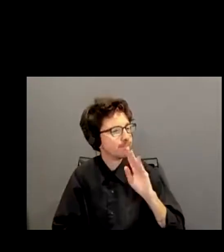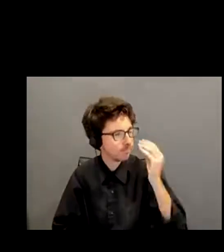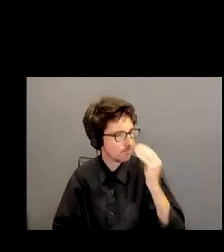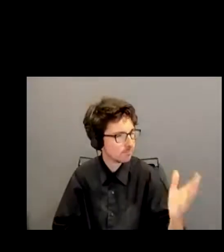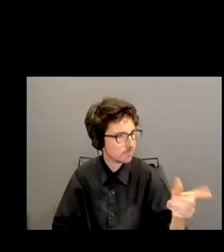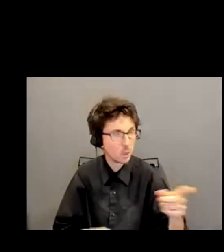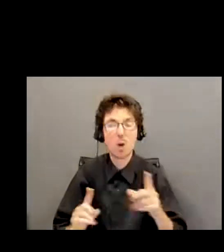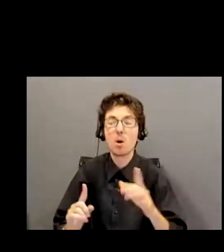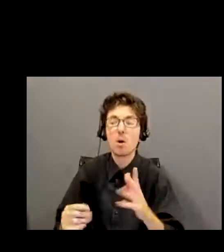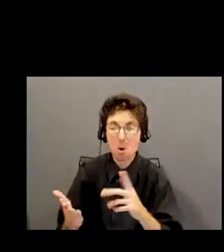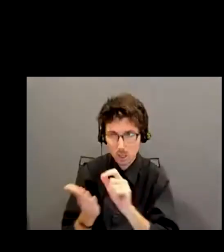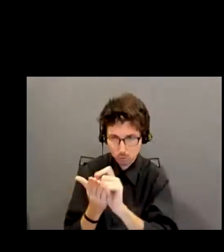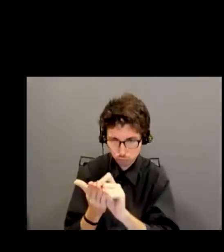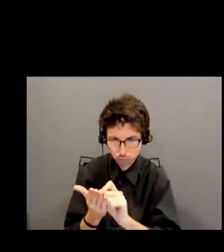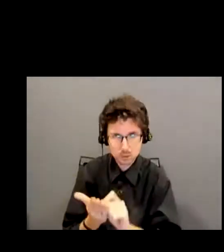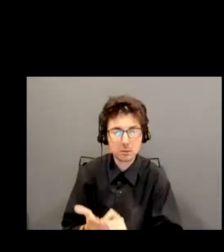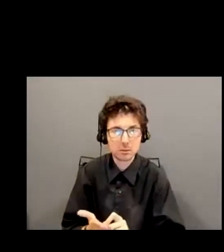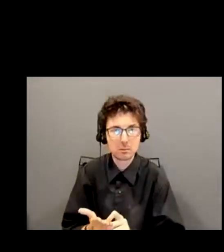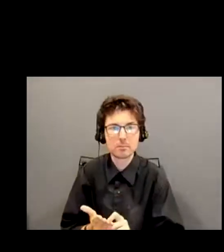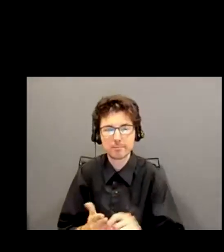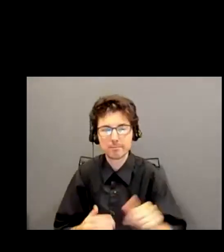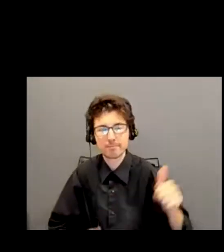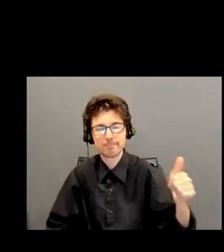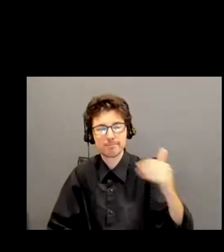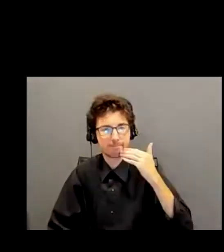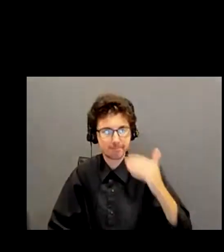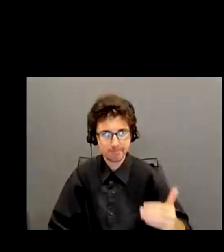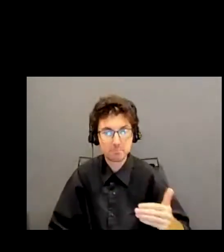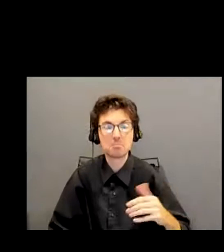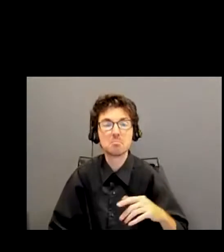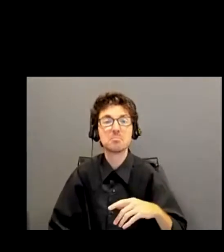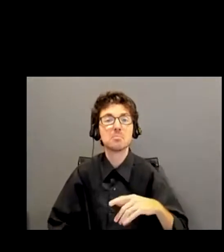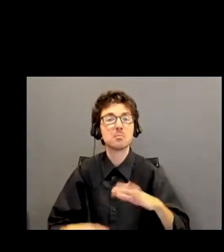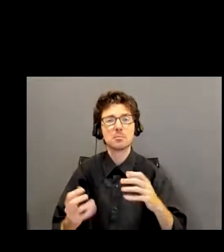handwritten. And all the help and support I received,